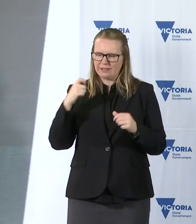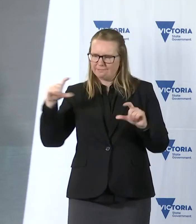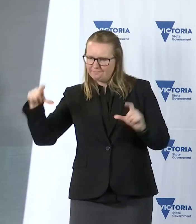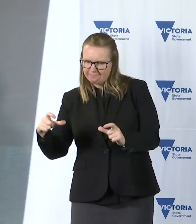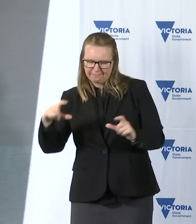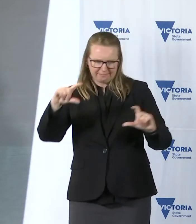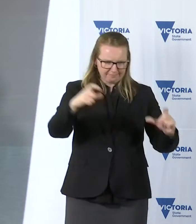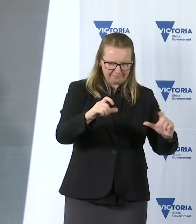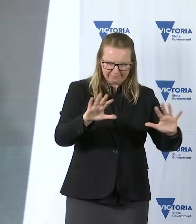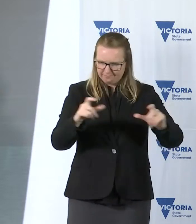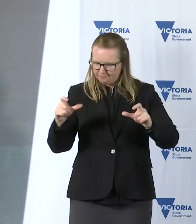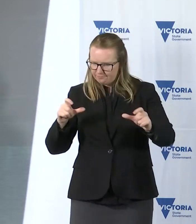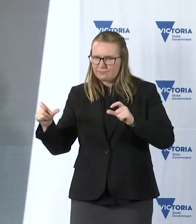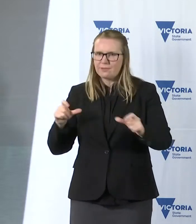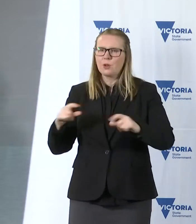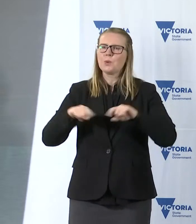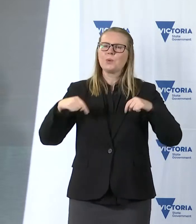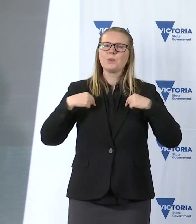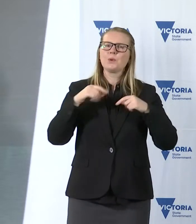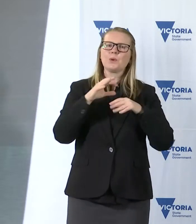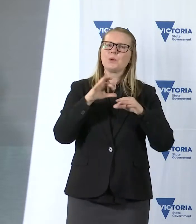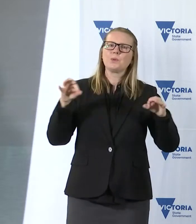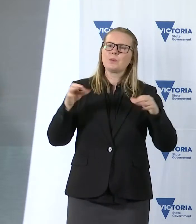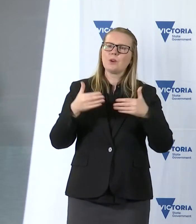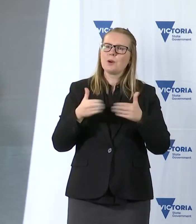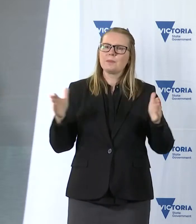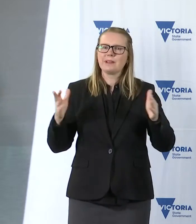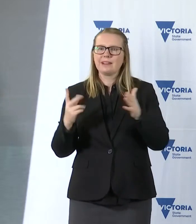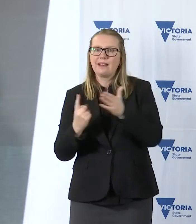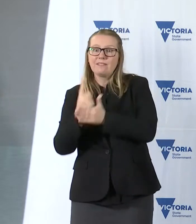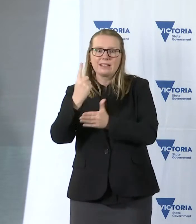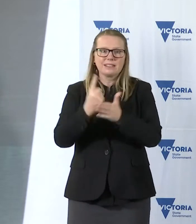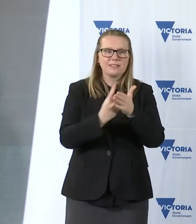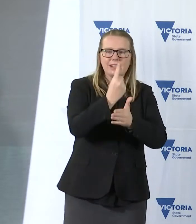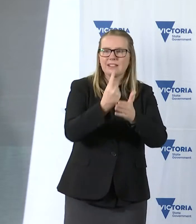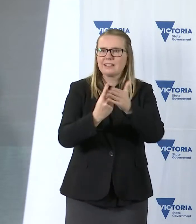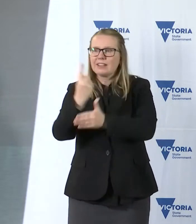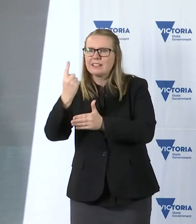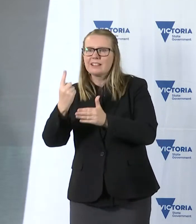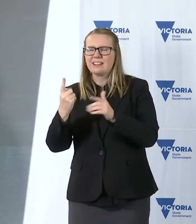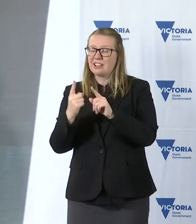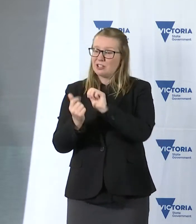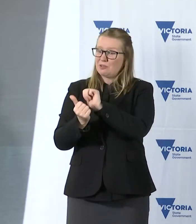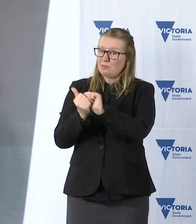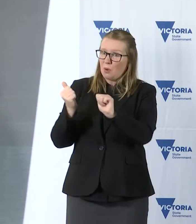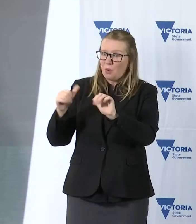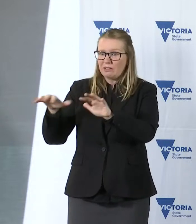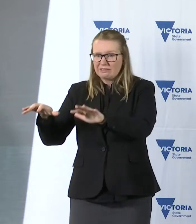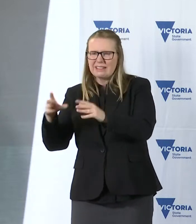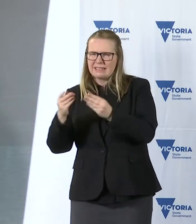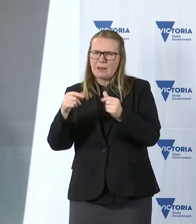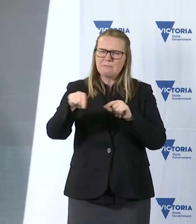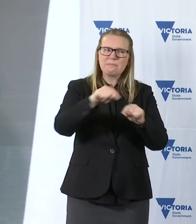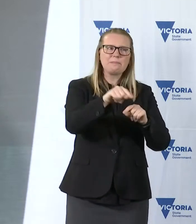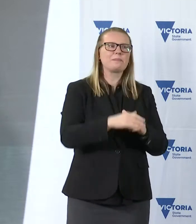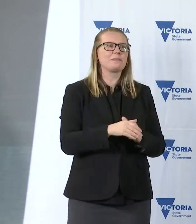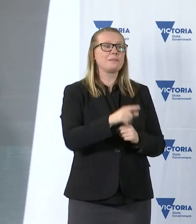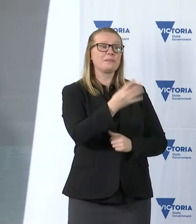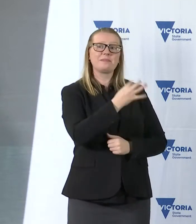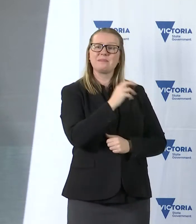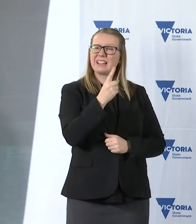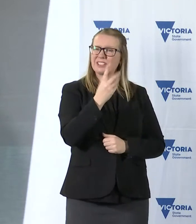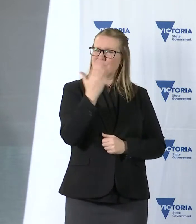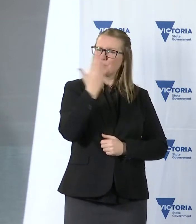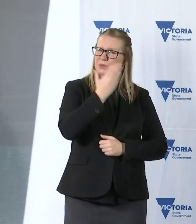move stepwise. We are not opening to the kind of events in the same way that we haven't got large sporting events occurring. But these are schools that are